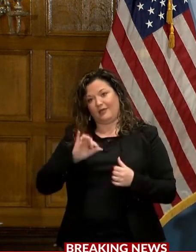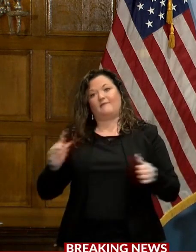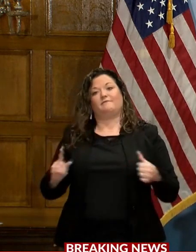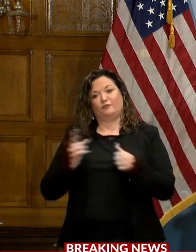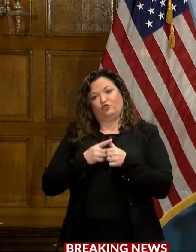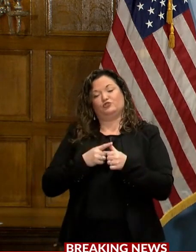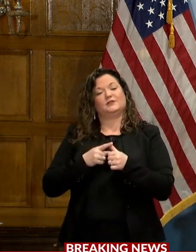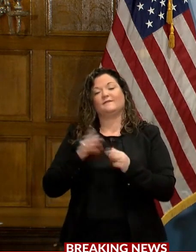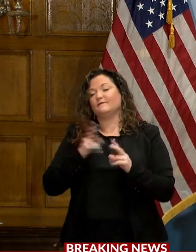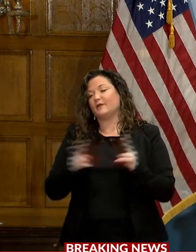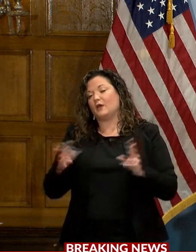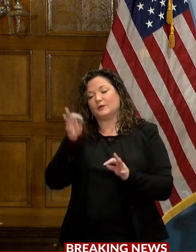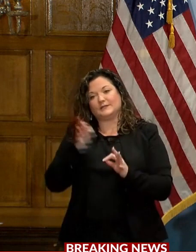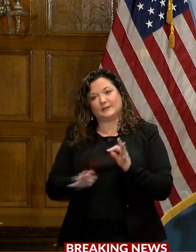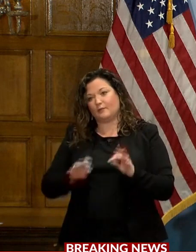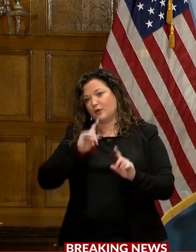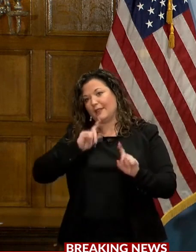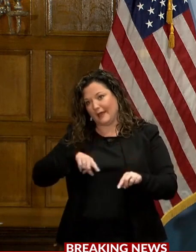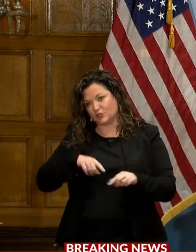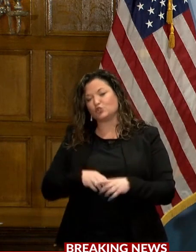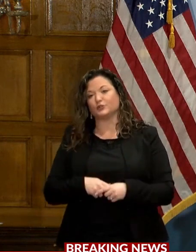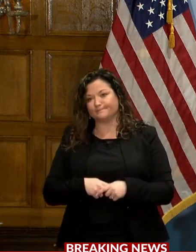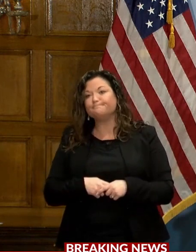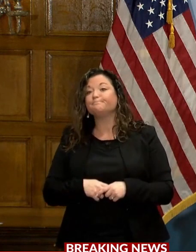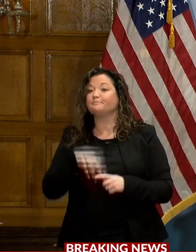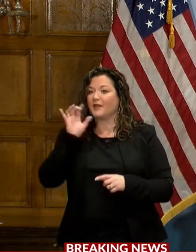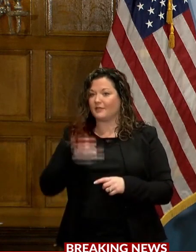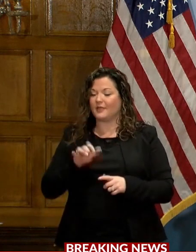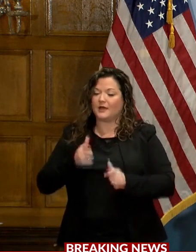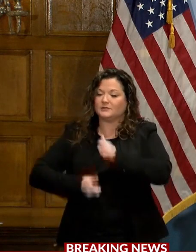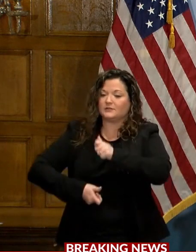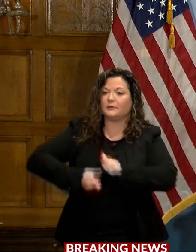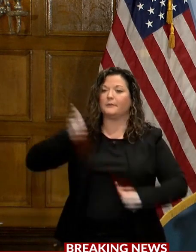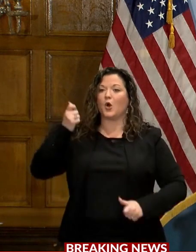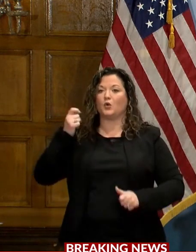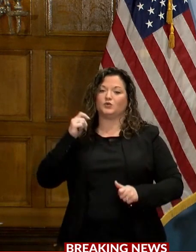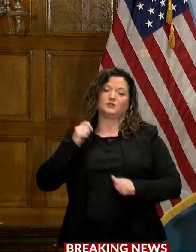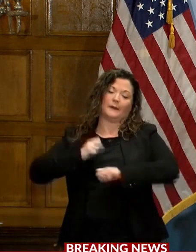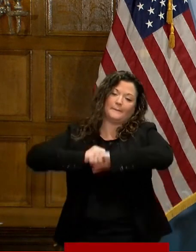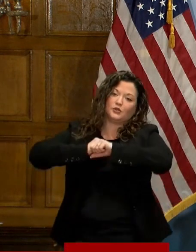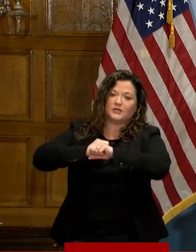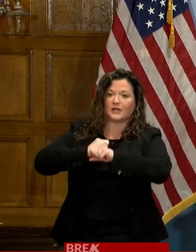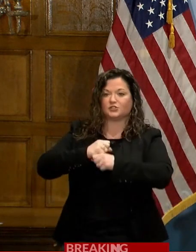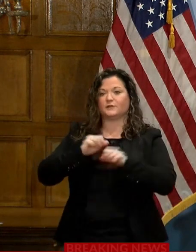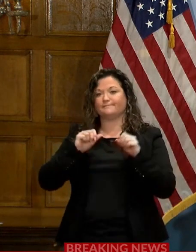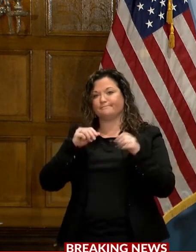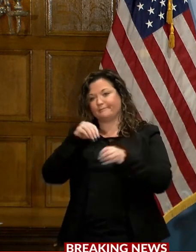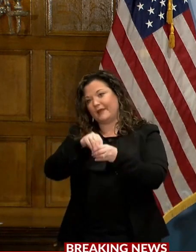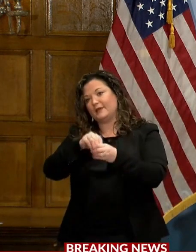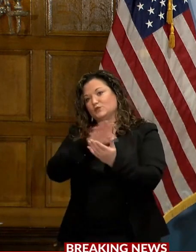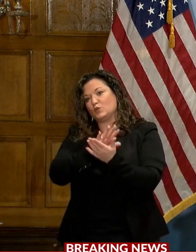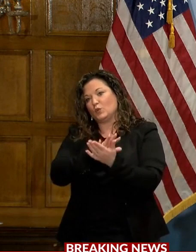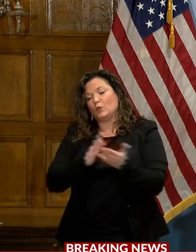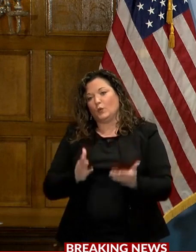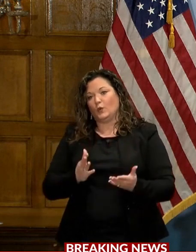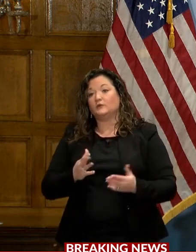very simple answer. And so that is the vast majority of protection you can have in the schools. And